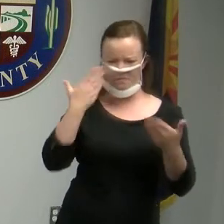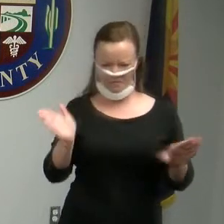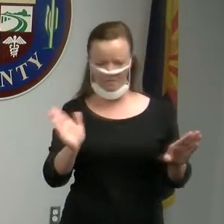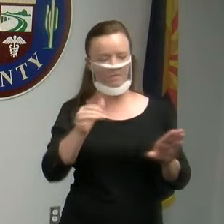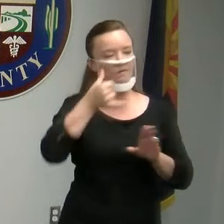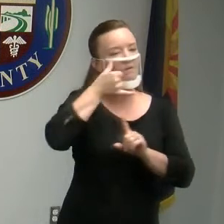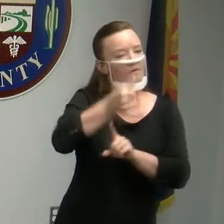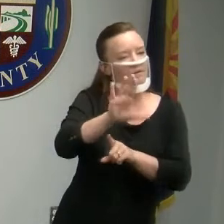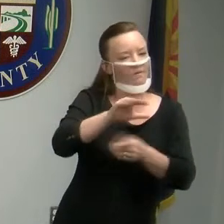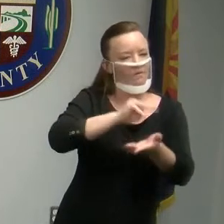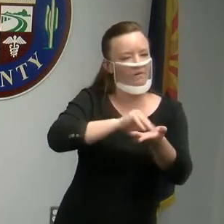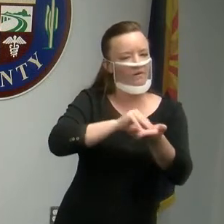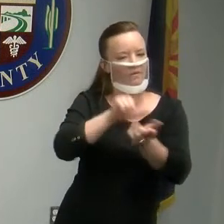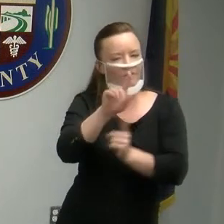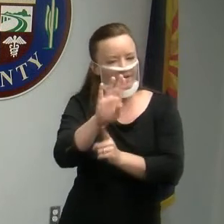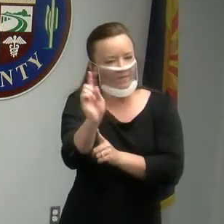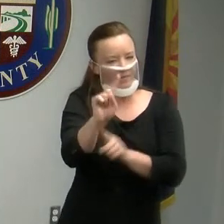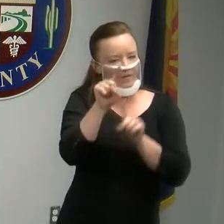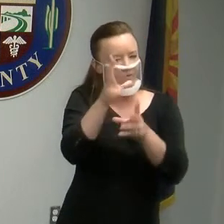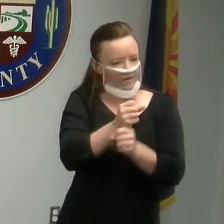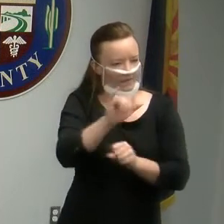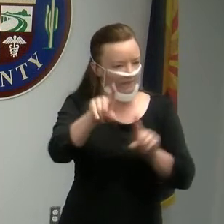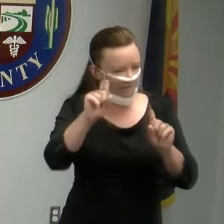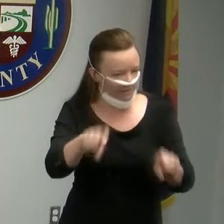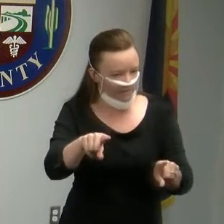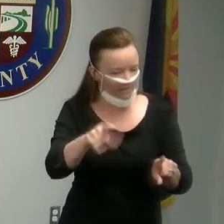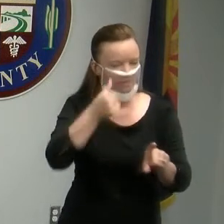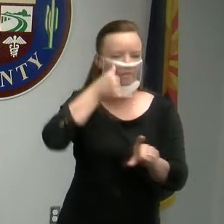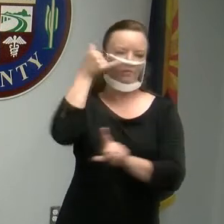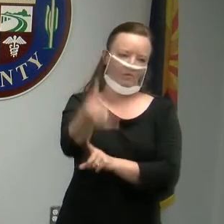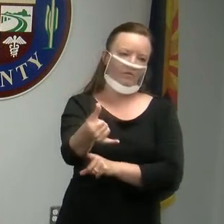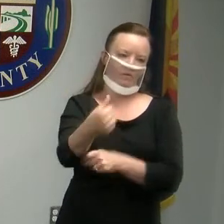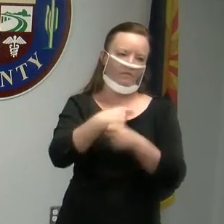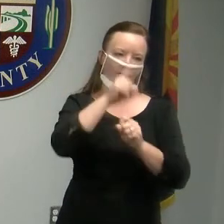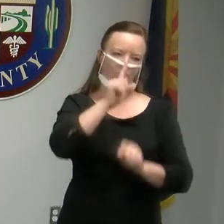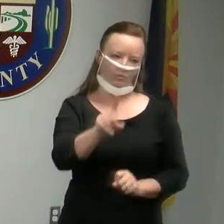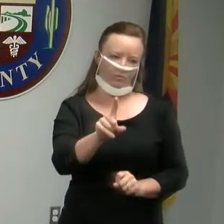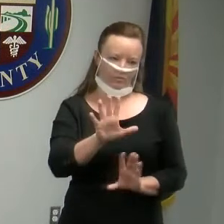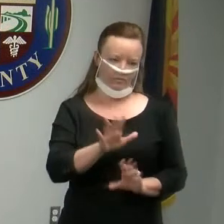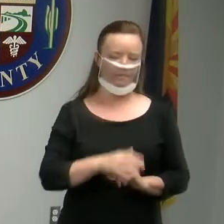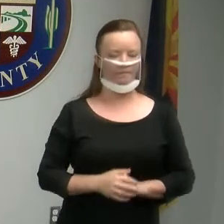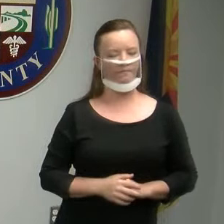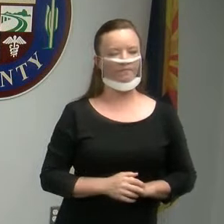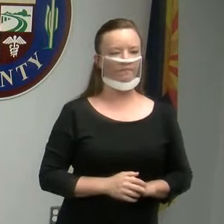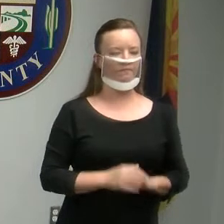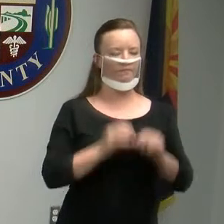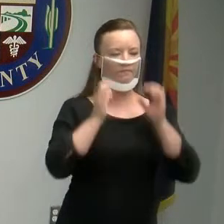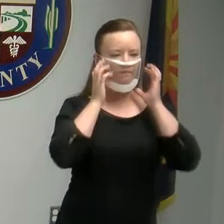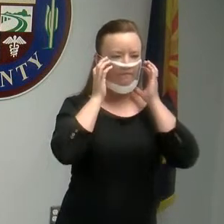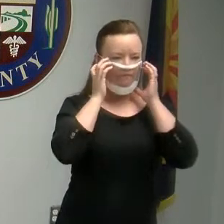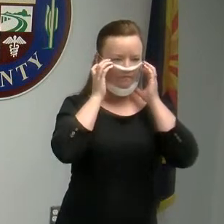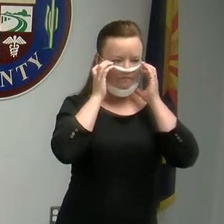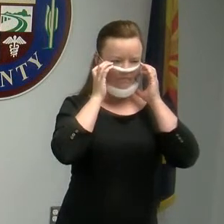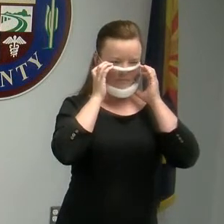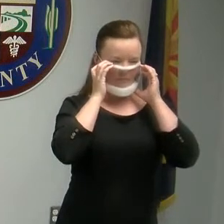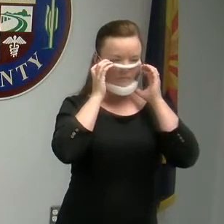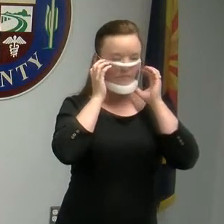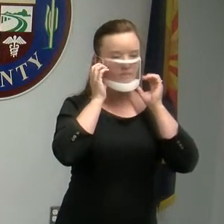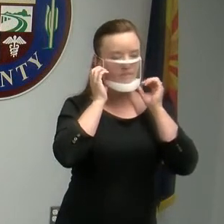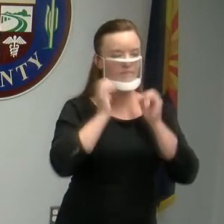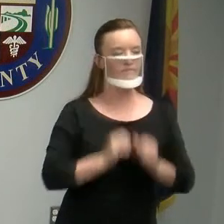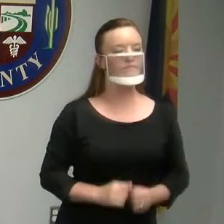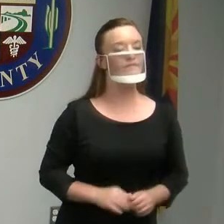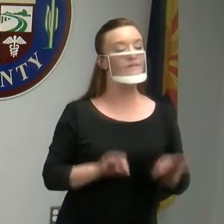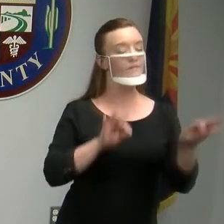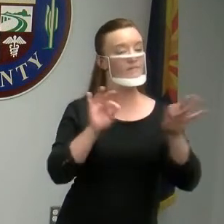make sure that your result that we provided is accurate. So what I want to explain is why,